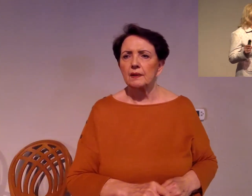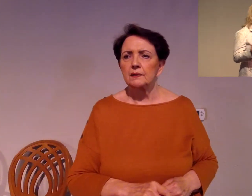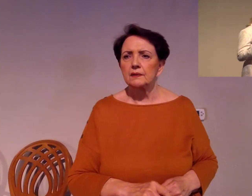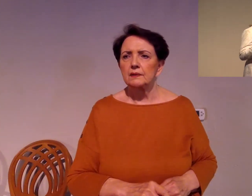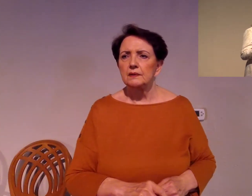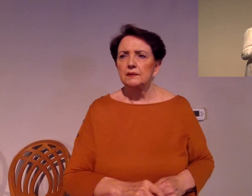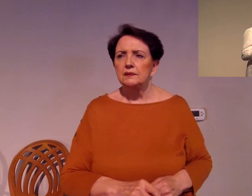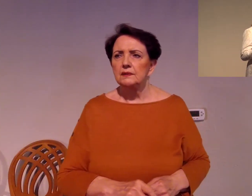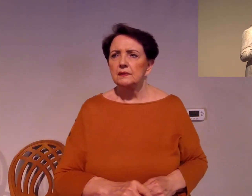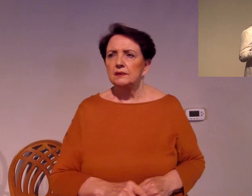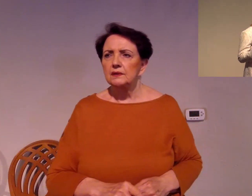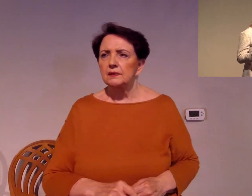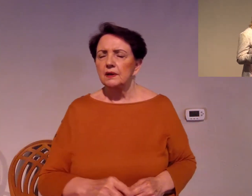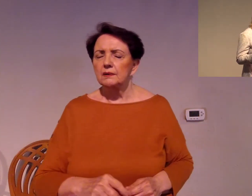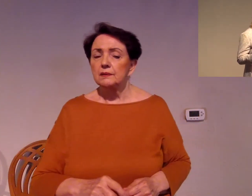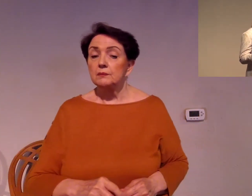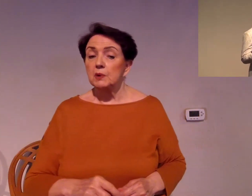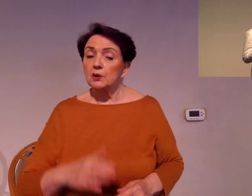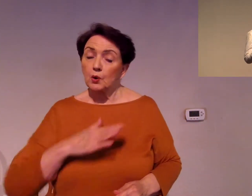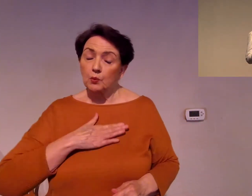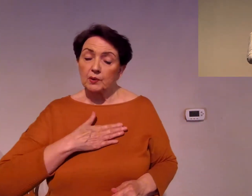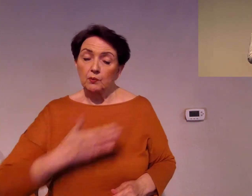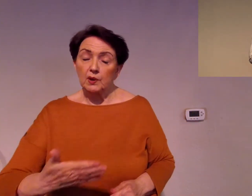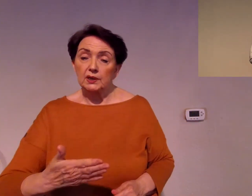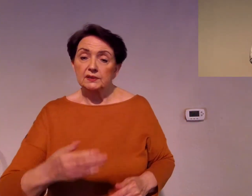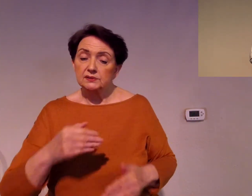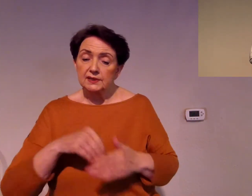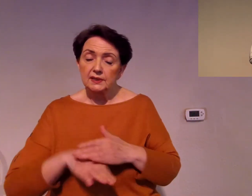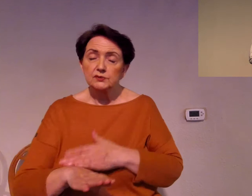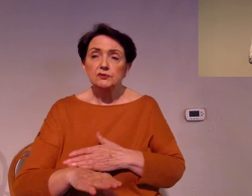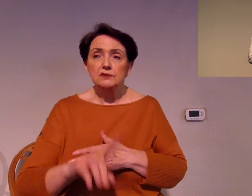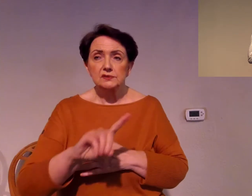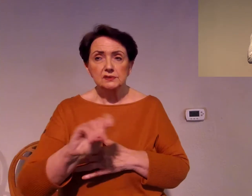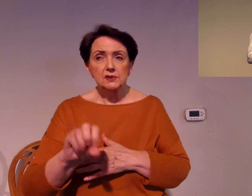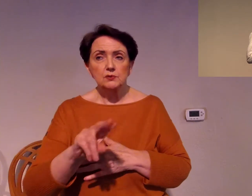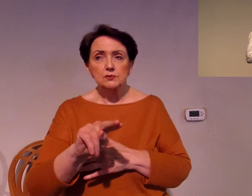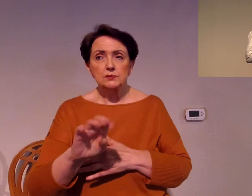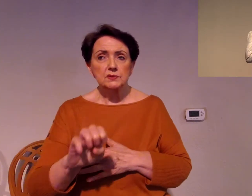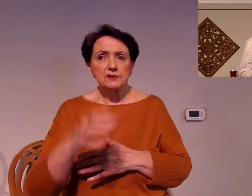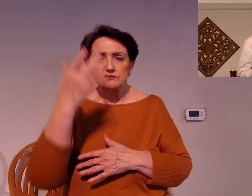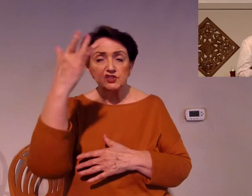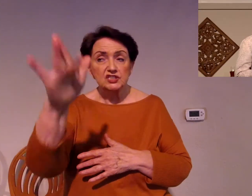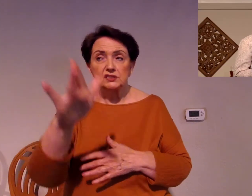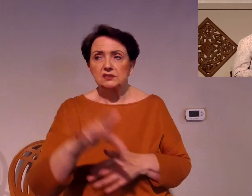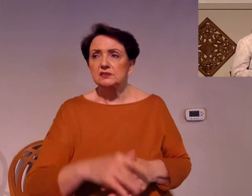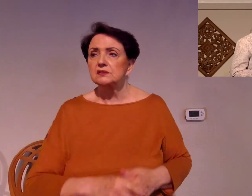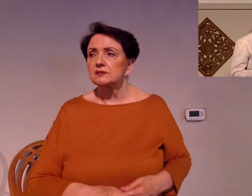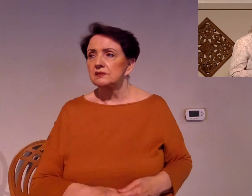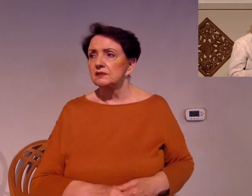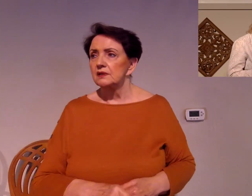Are we willing to step into the zone of genius? Our genius zone.